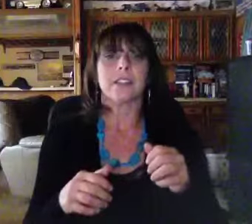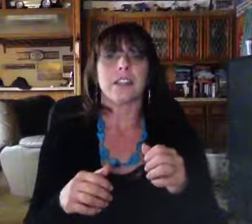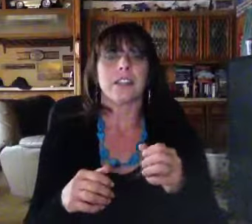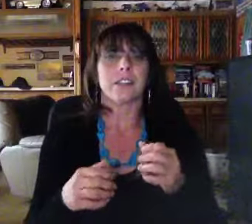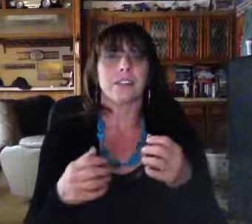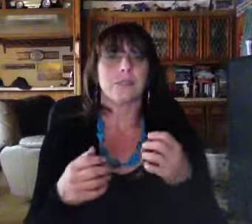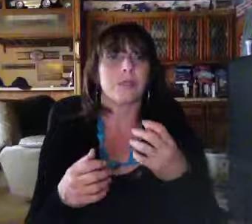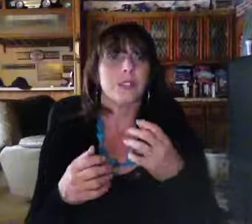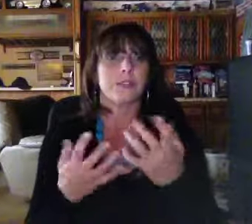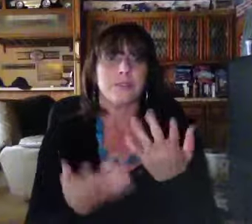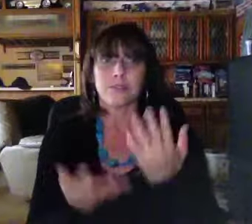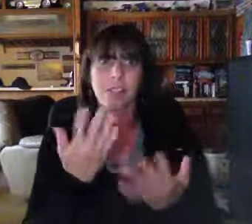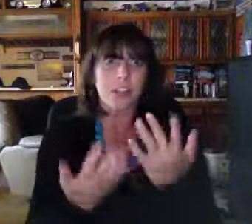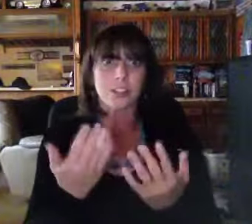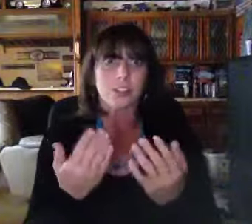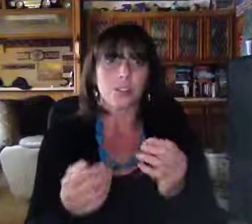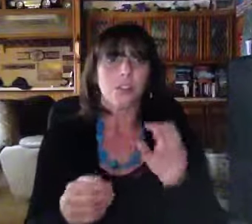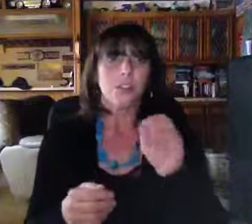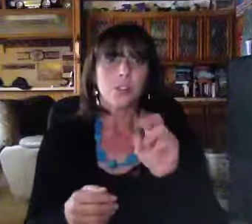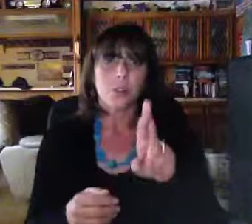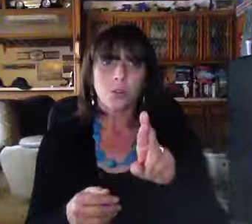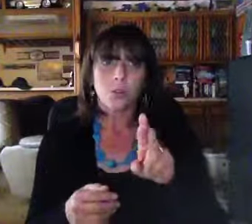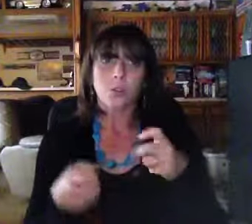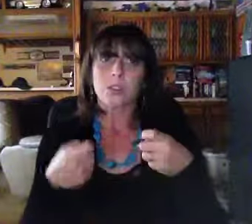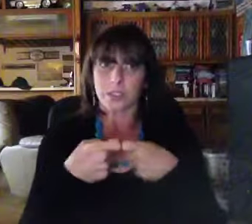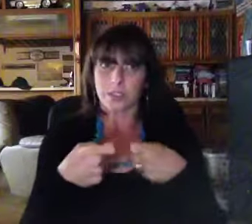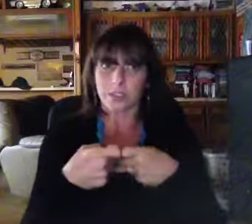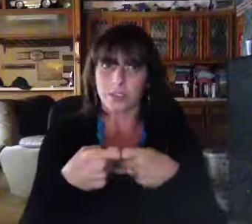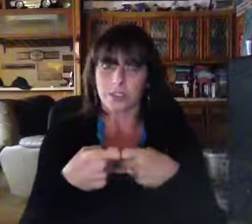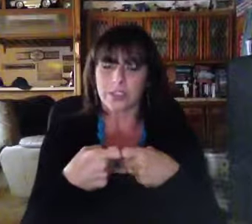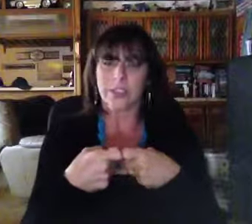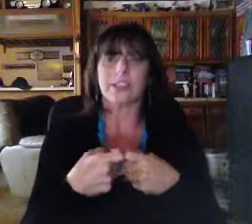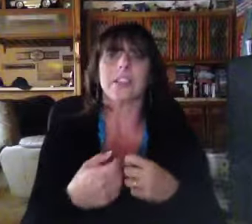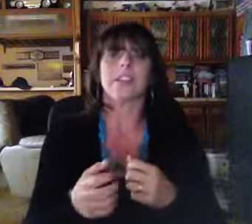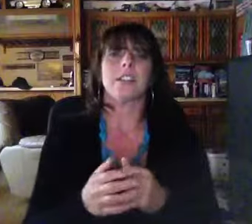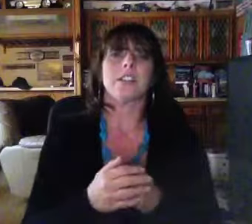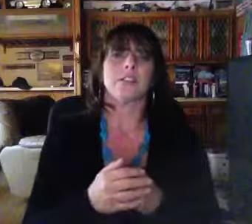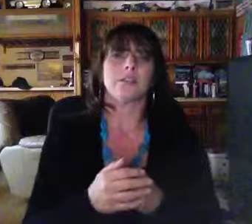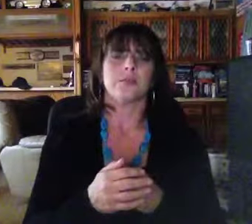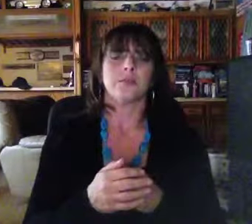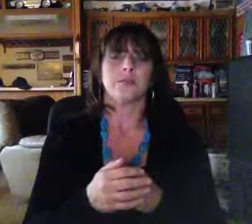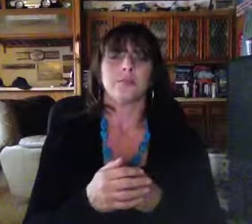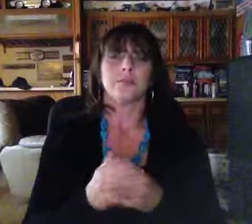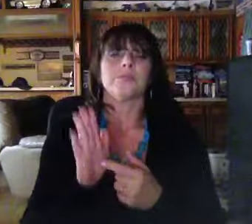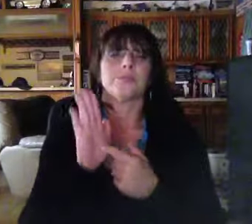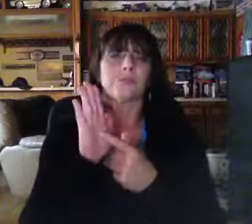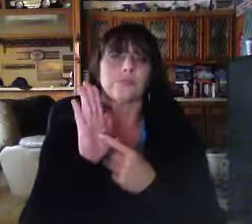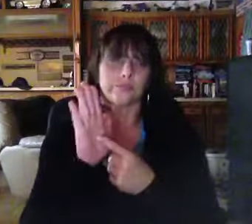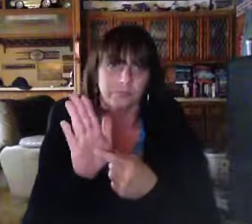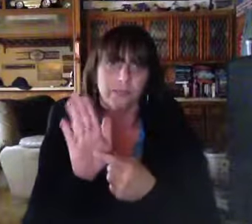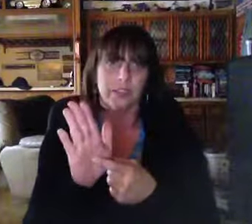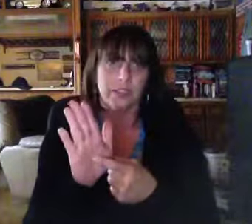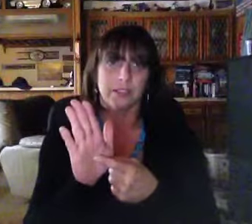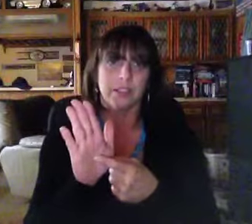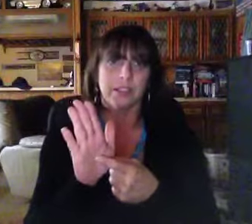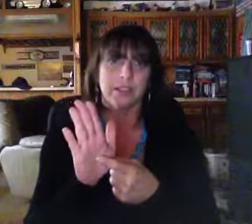Another example is mercury oxide. Now mercury oxide does decompose with heating. Strong heating of mercury oxide breaks it down into mercury, a